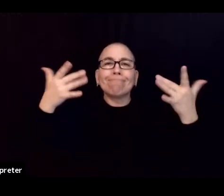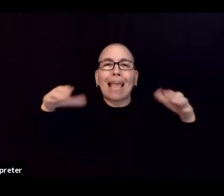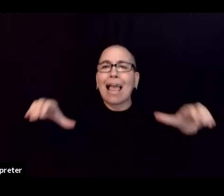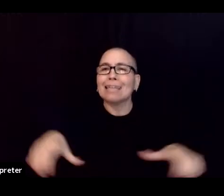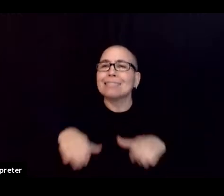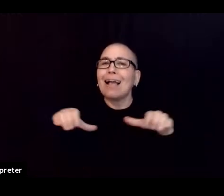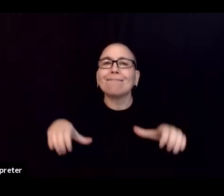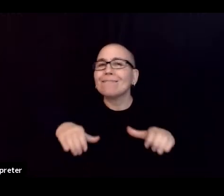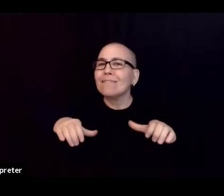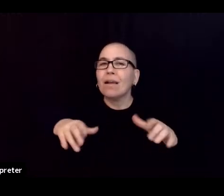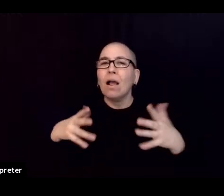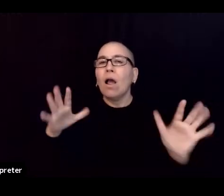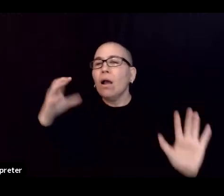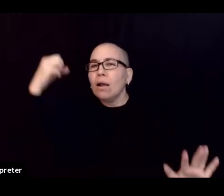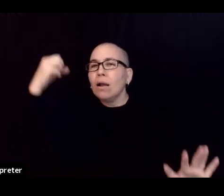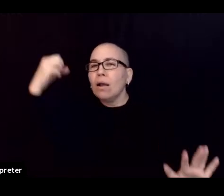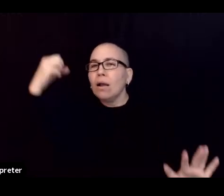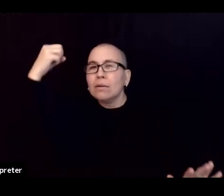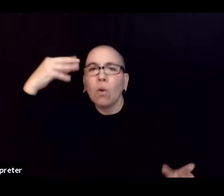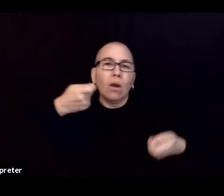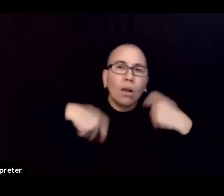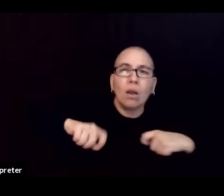of challenging to tease out.